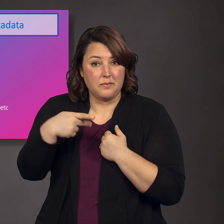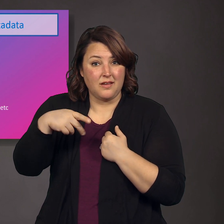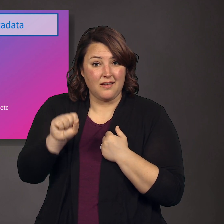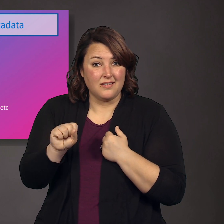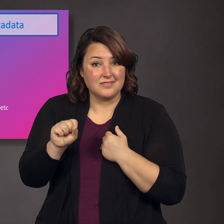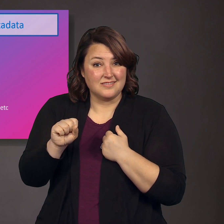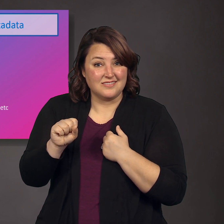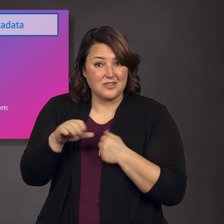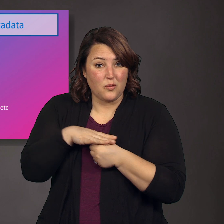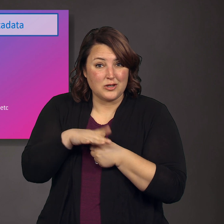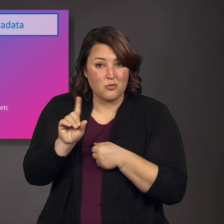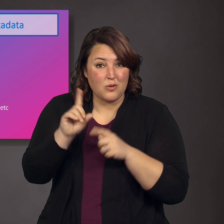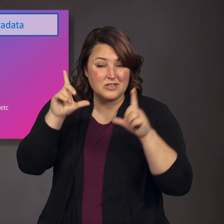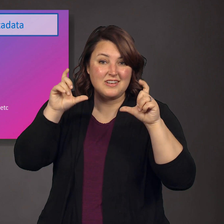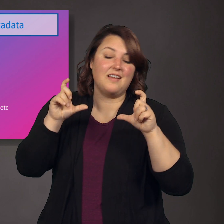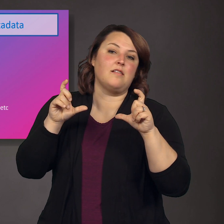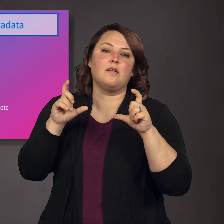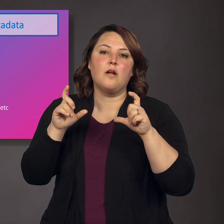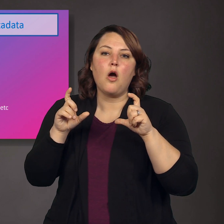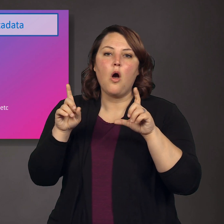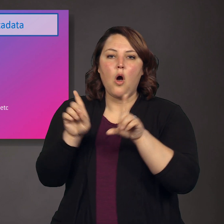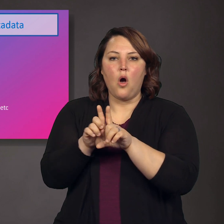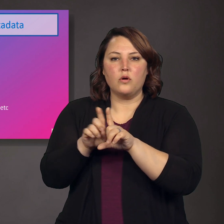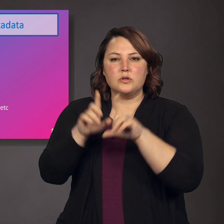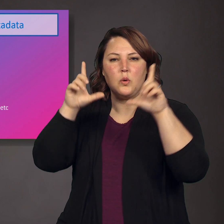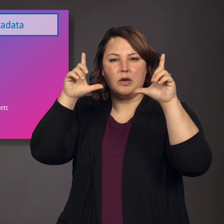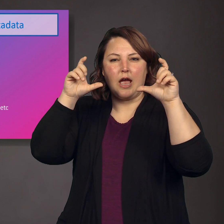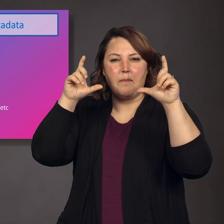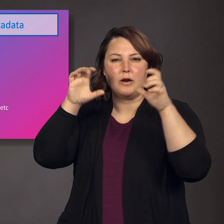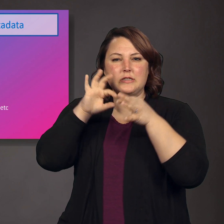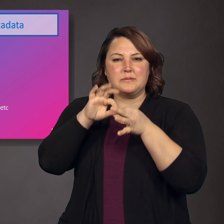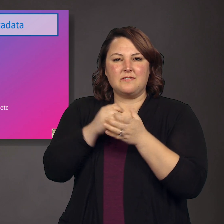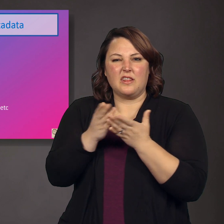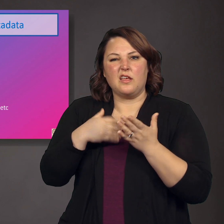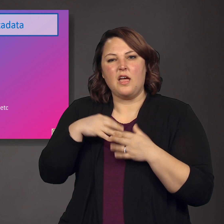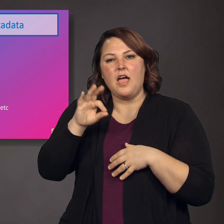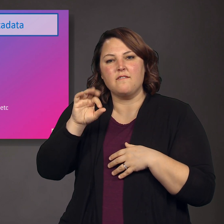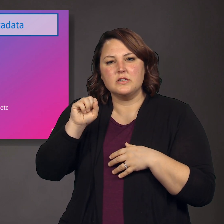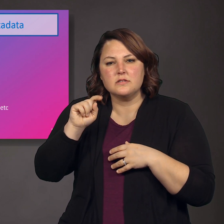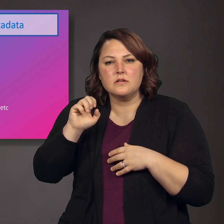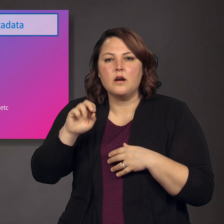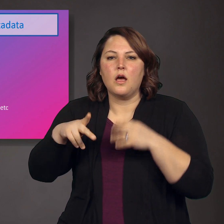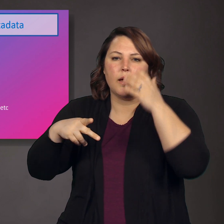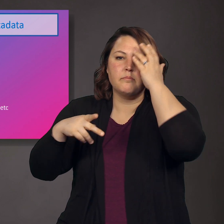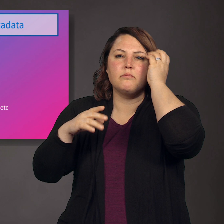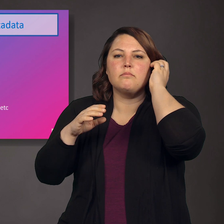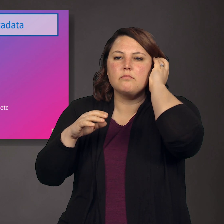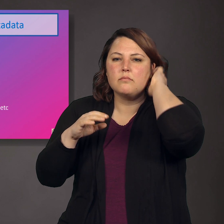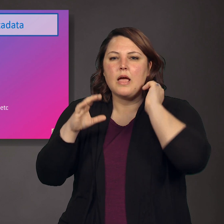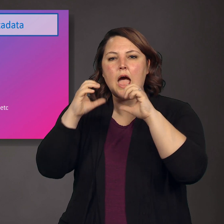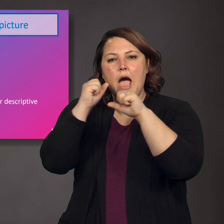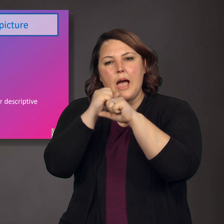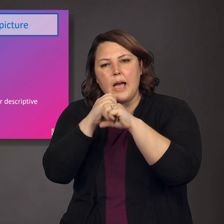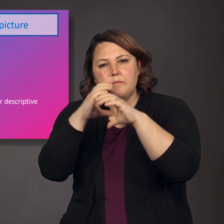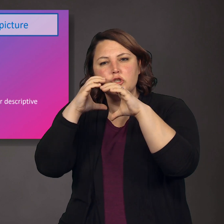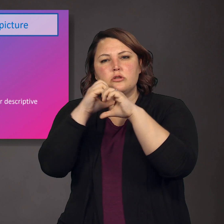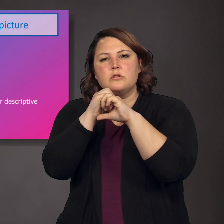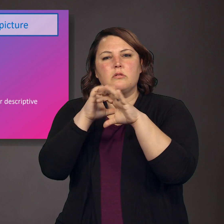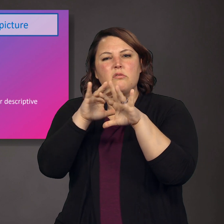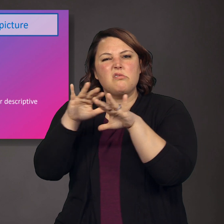they record all sorts of other camera specific things like f-stops, exposure time, focal length, aperture, etc. What is more